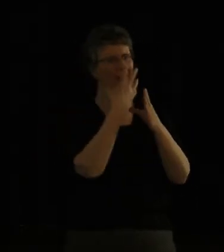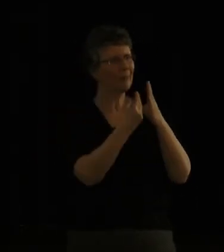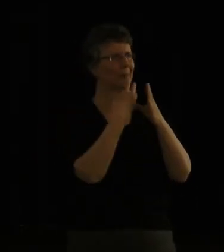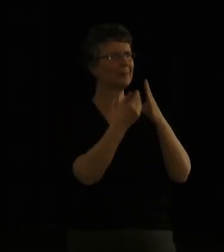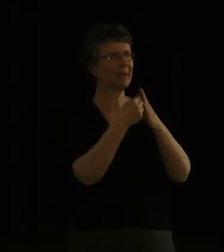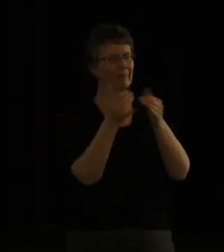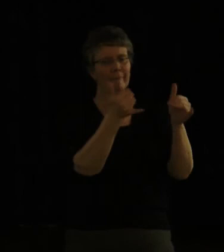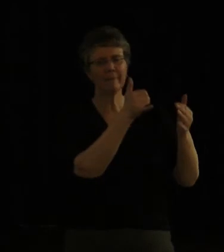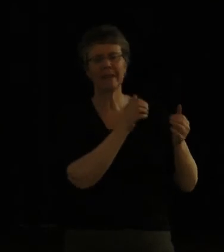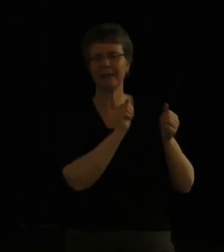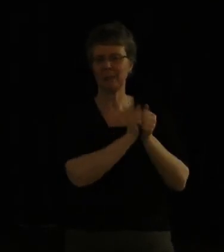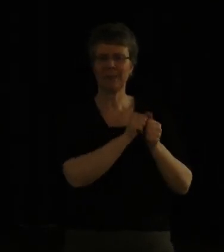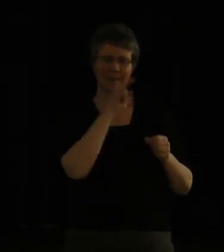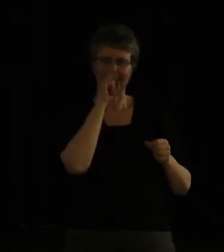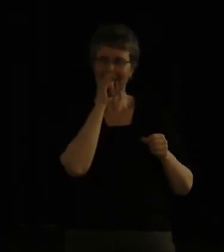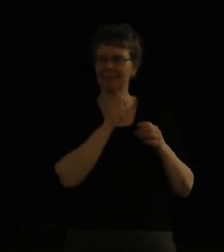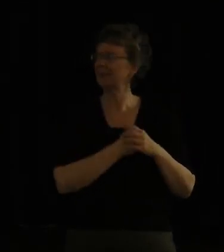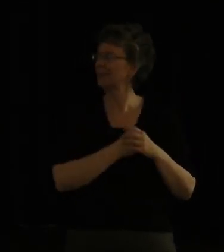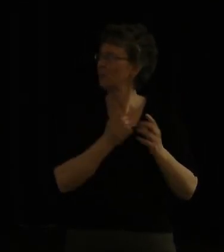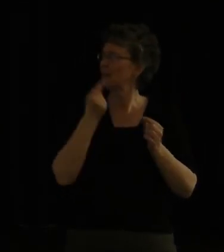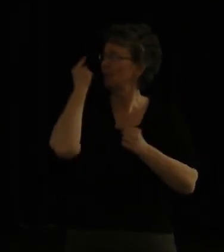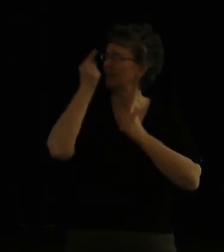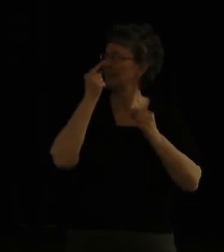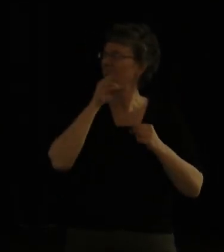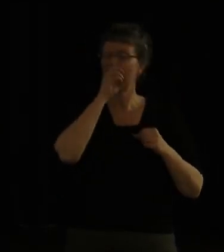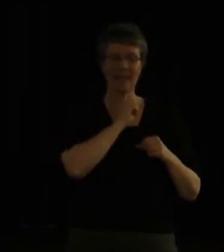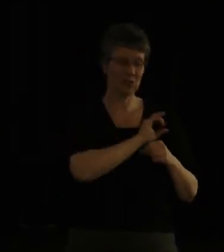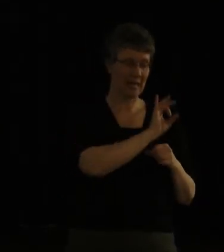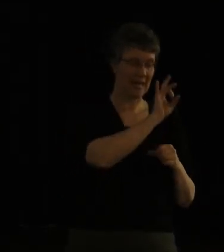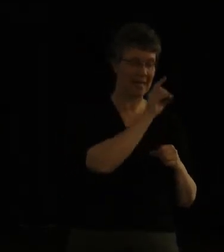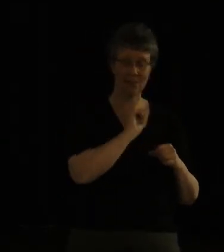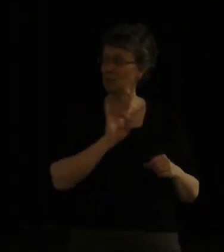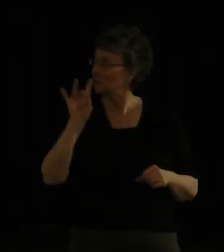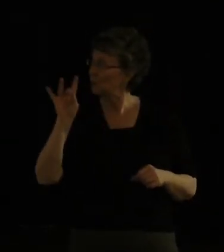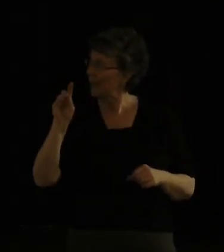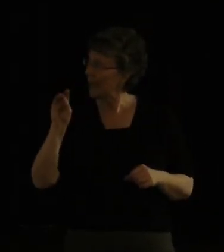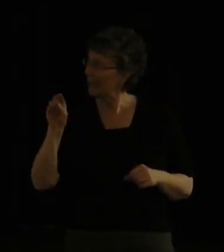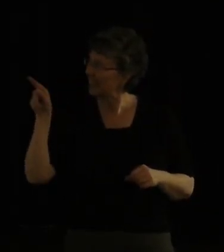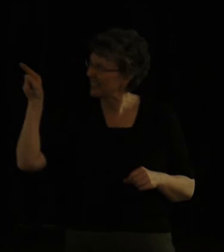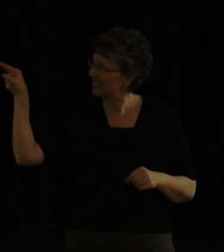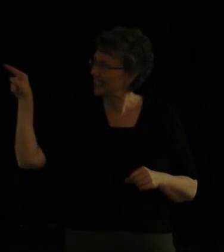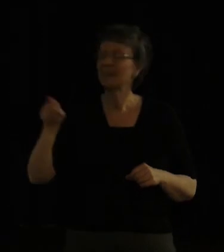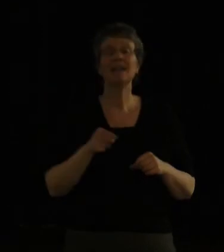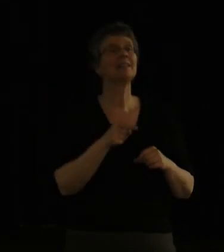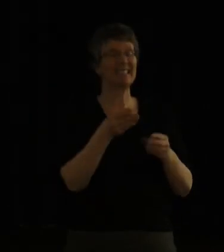a situation, a sand pit area where there's an area that's open underneath and a child in a wheelchair could actually play in the